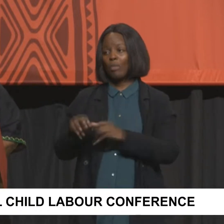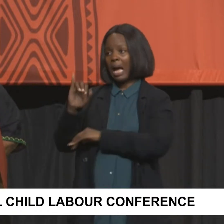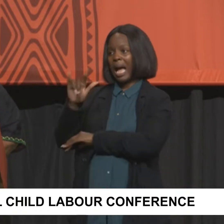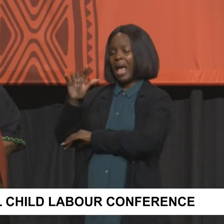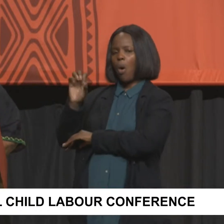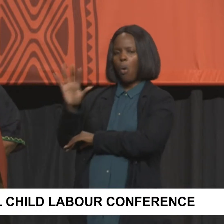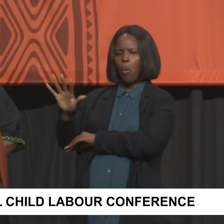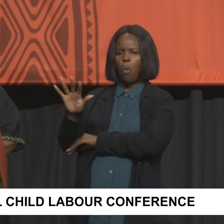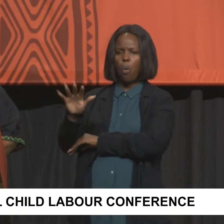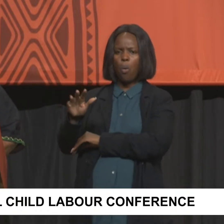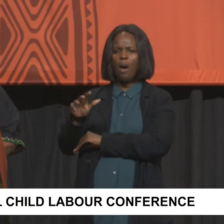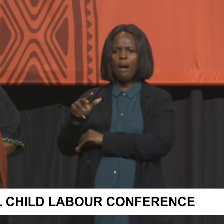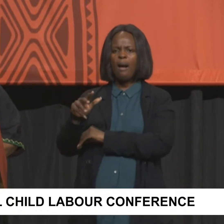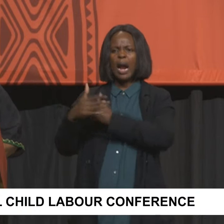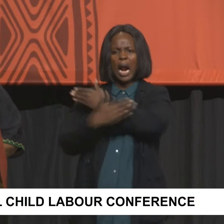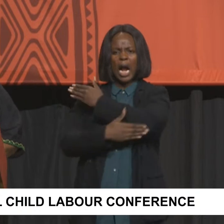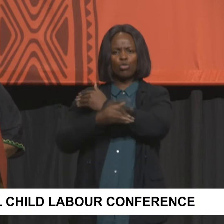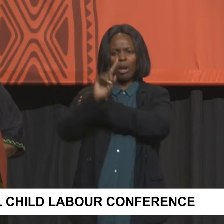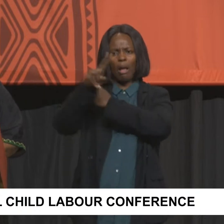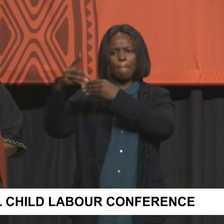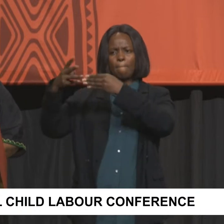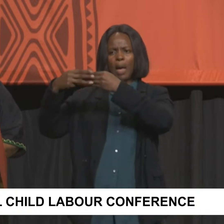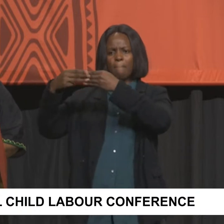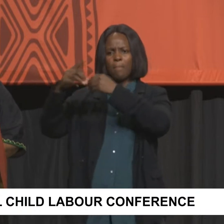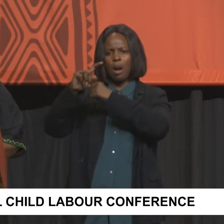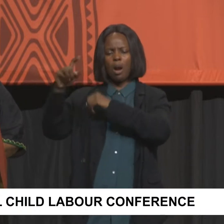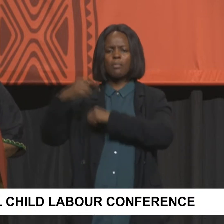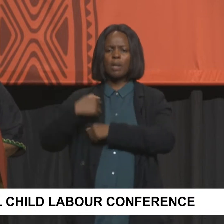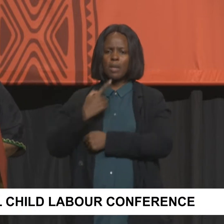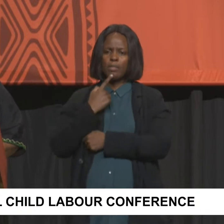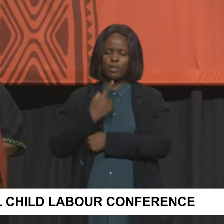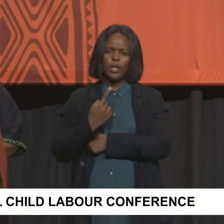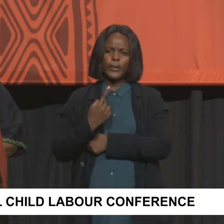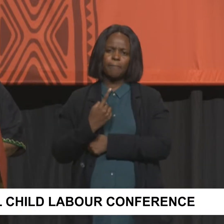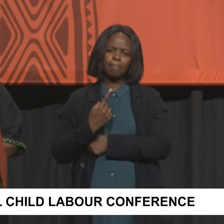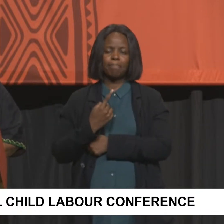ILO member states. So I must say that